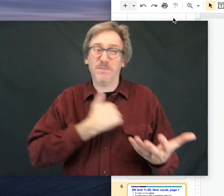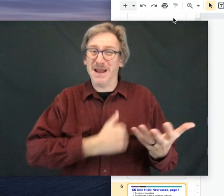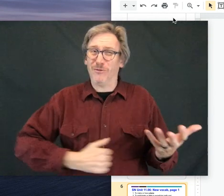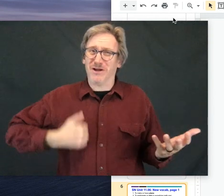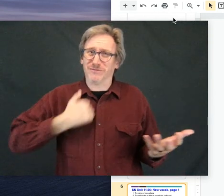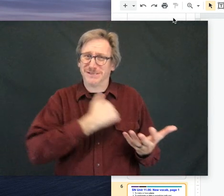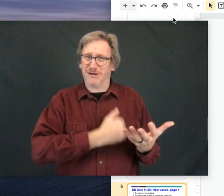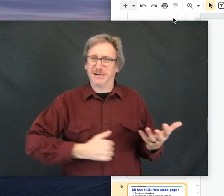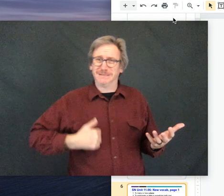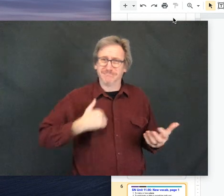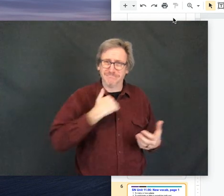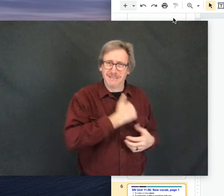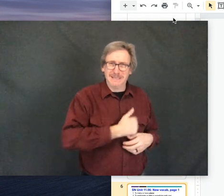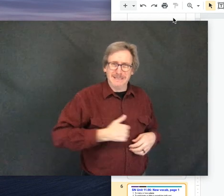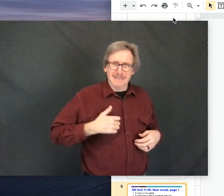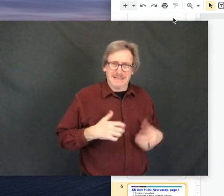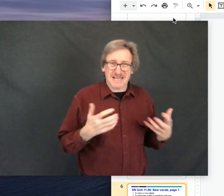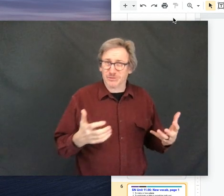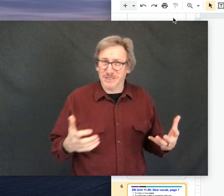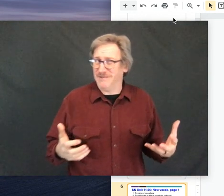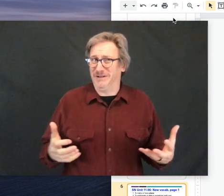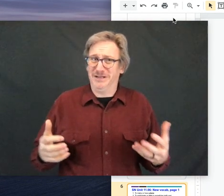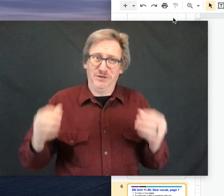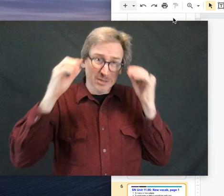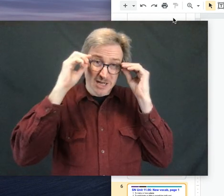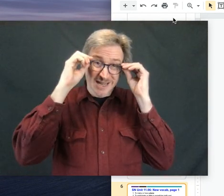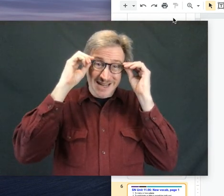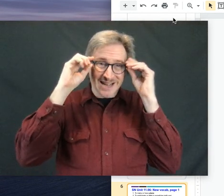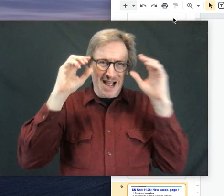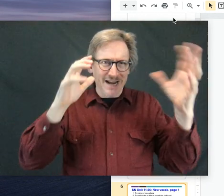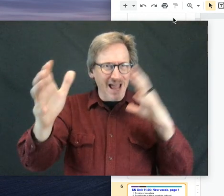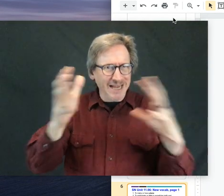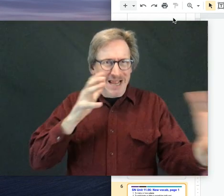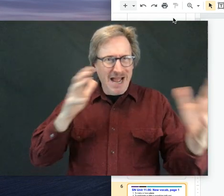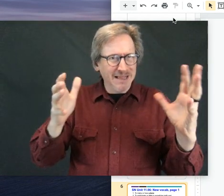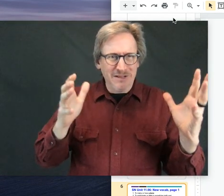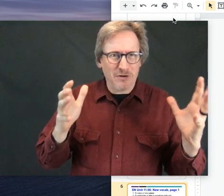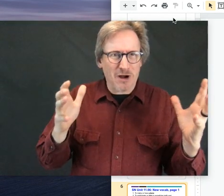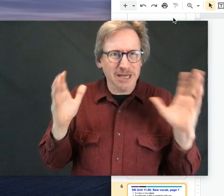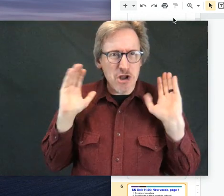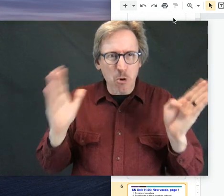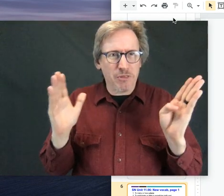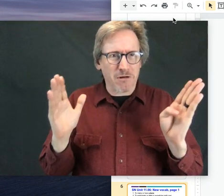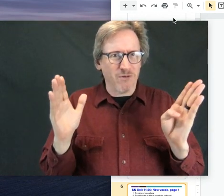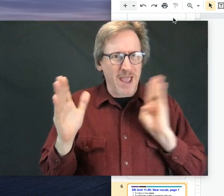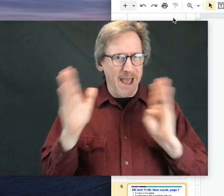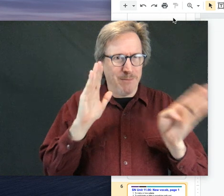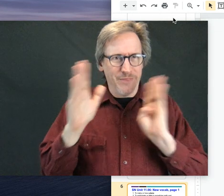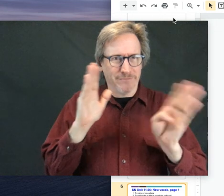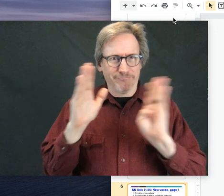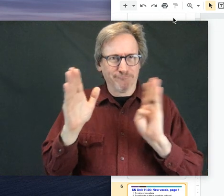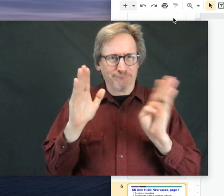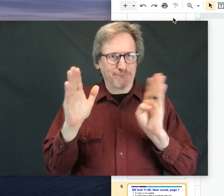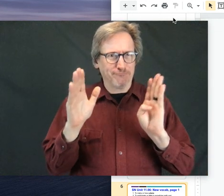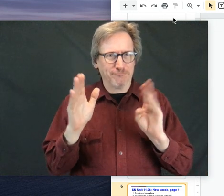Hopefully by now we've covered sorry. Classroom, we definitely do. Online, I know there are vocab